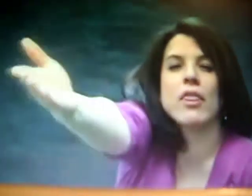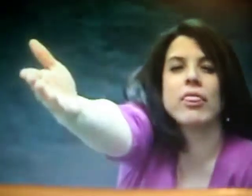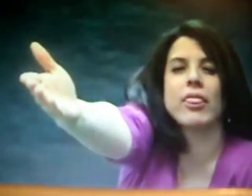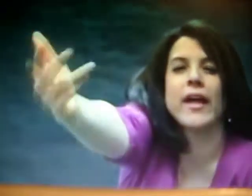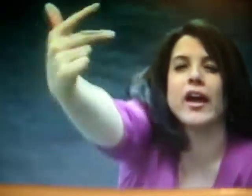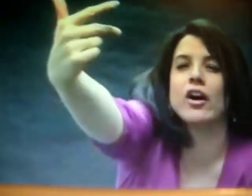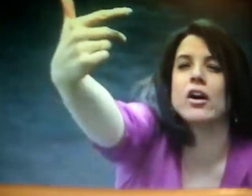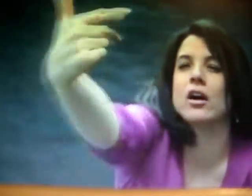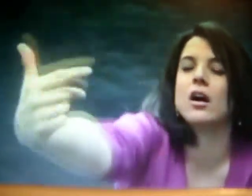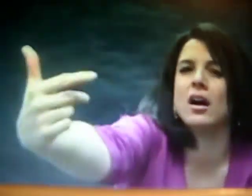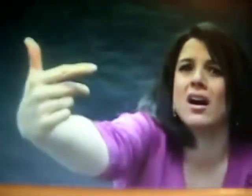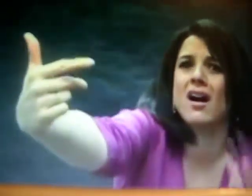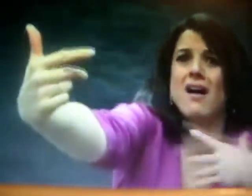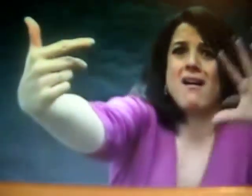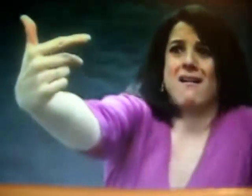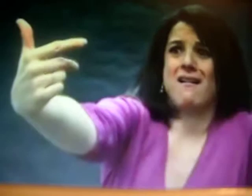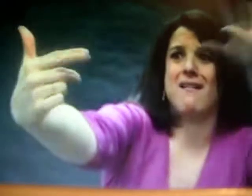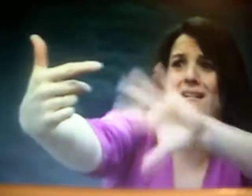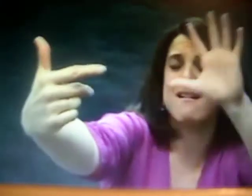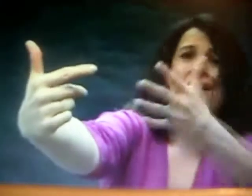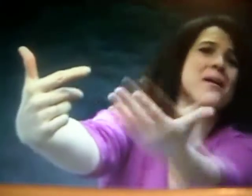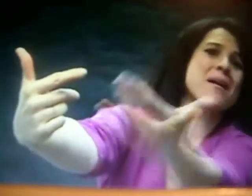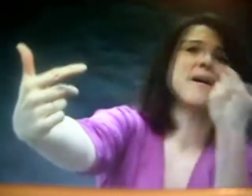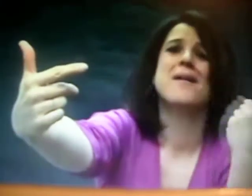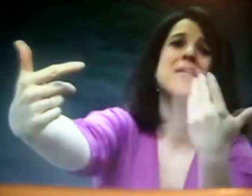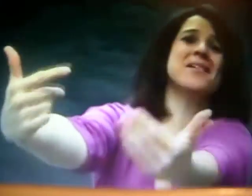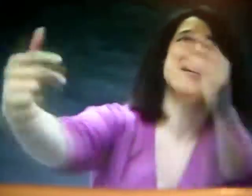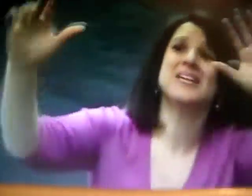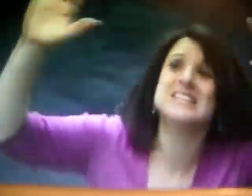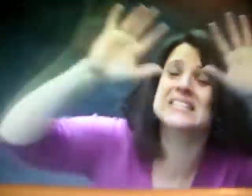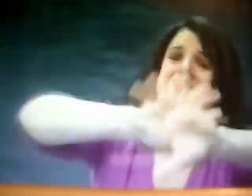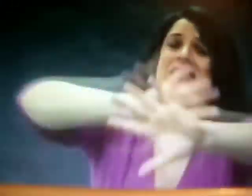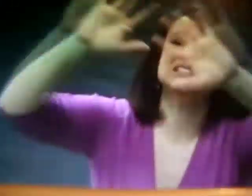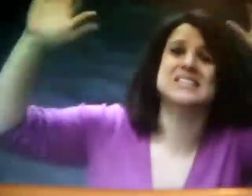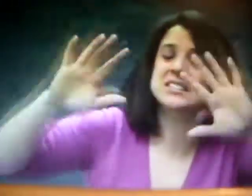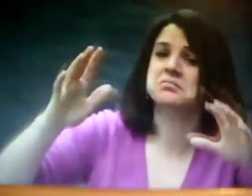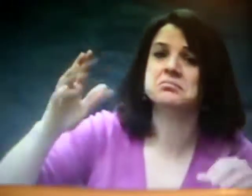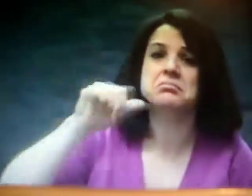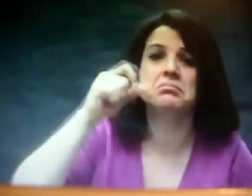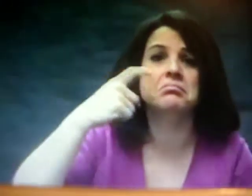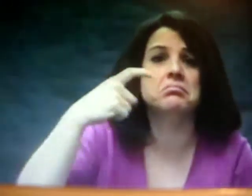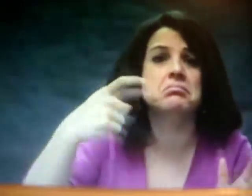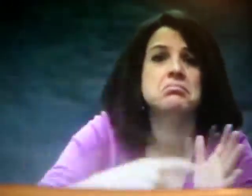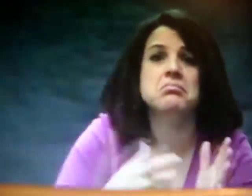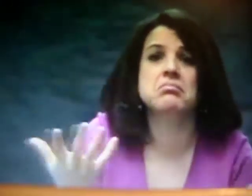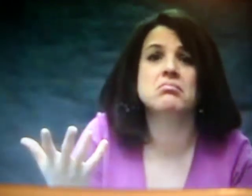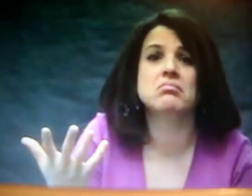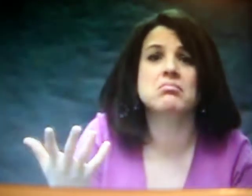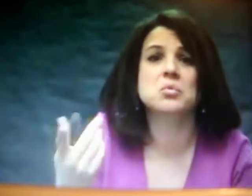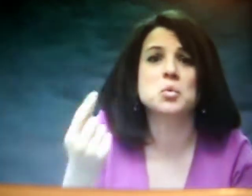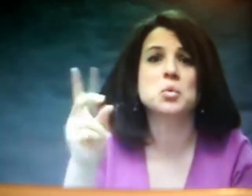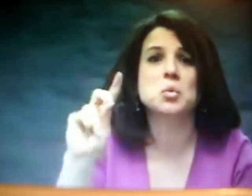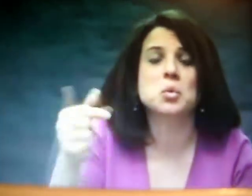left. And the police officer was right there. So I was trying to inform the police officer, wave them down, but they didn't notice